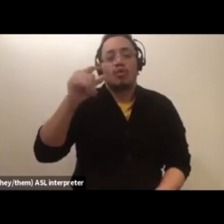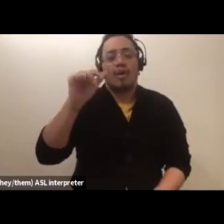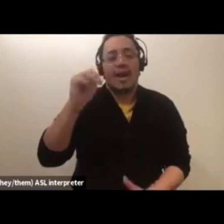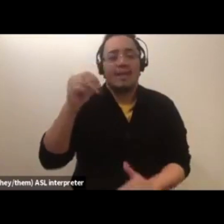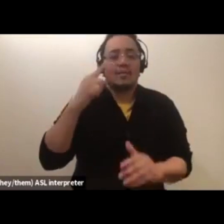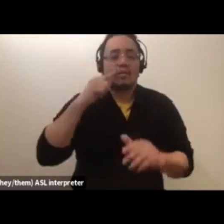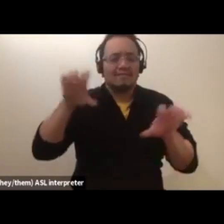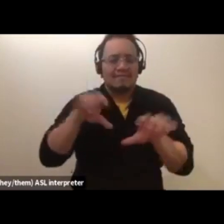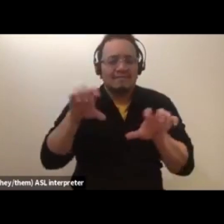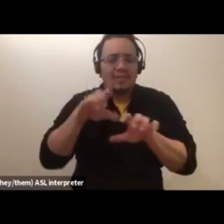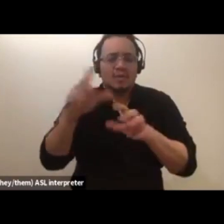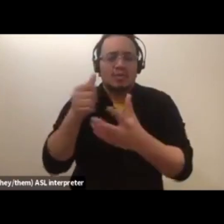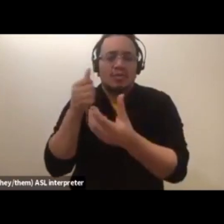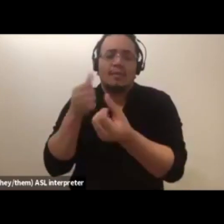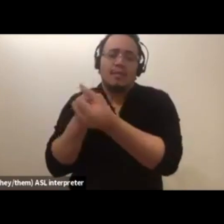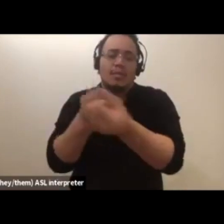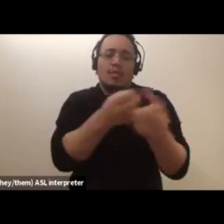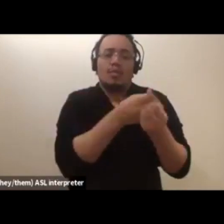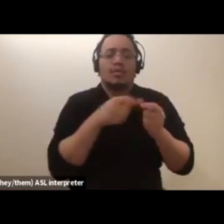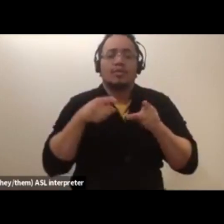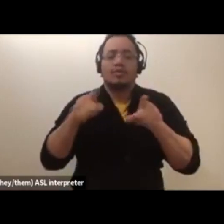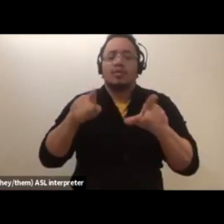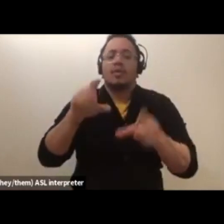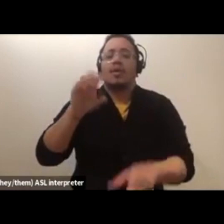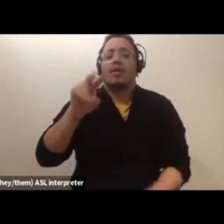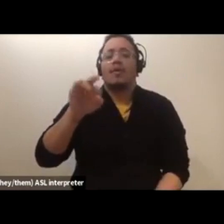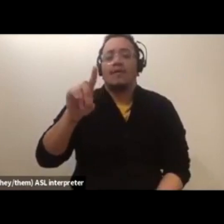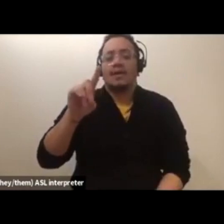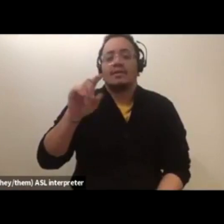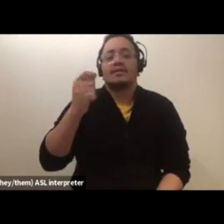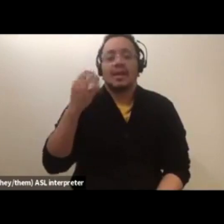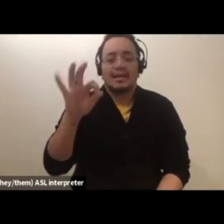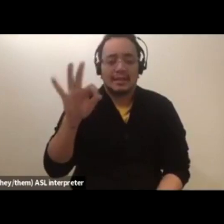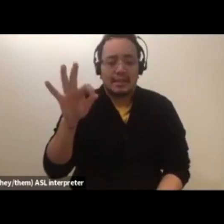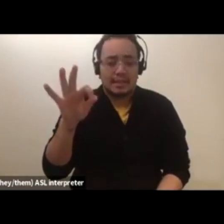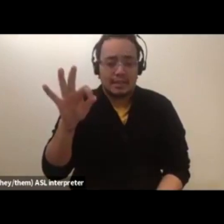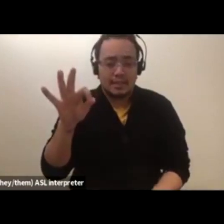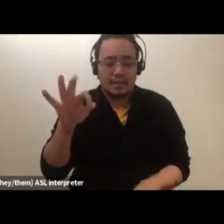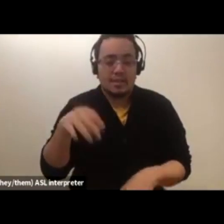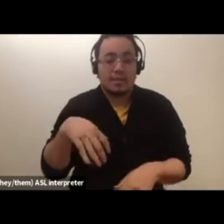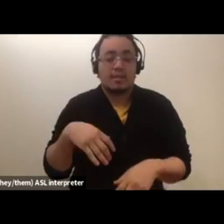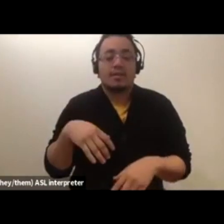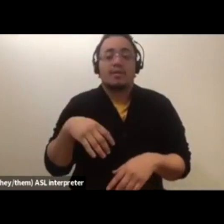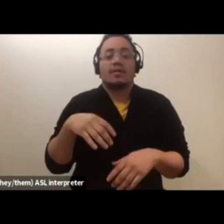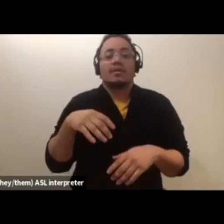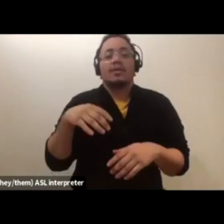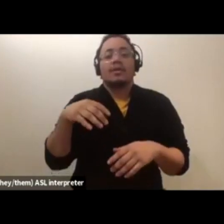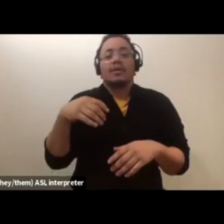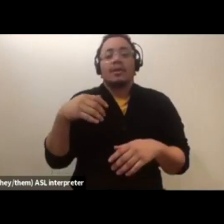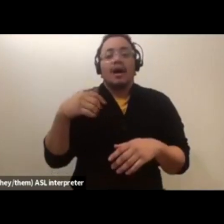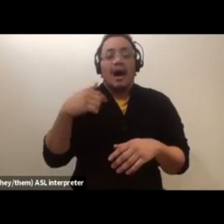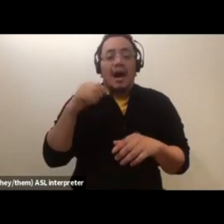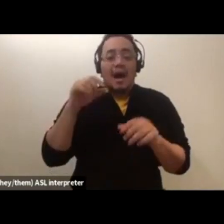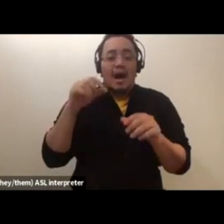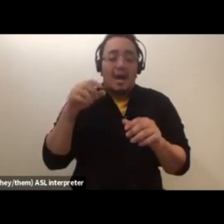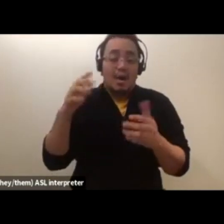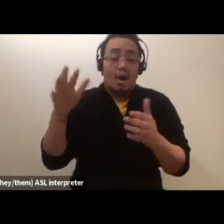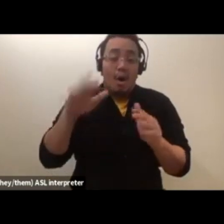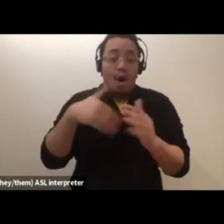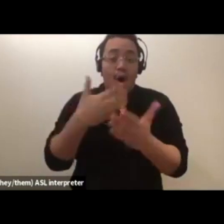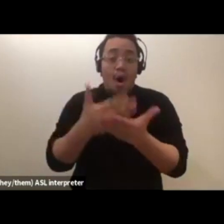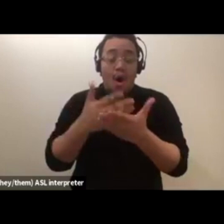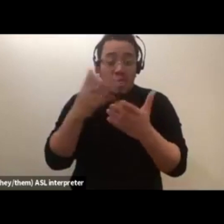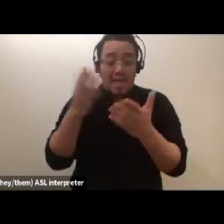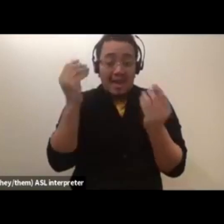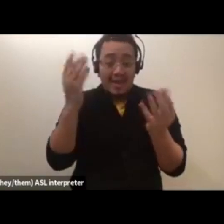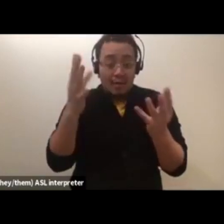can give that information to our fellow organization runners and directors and presidents, please also continue having